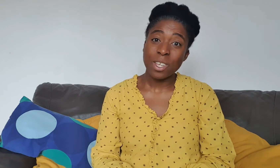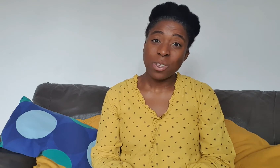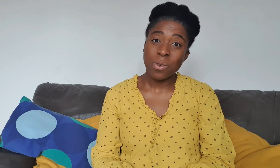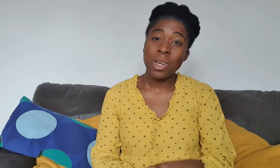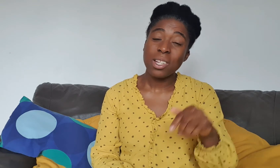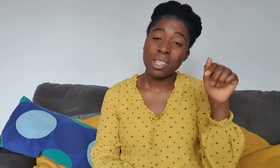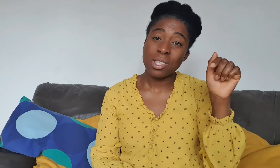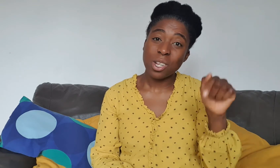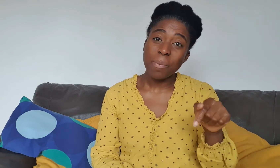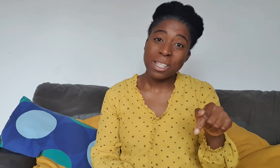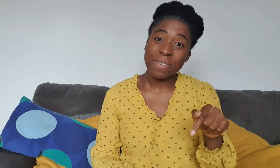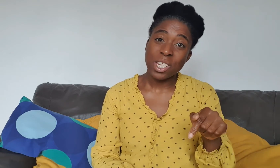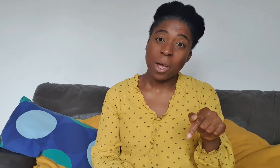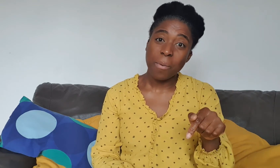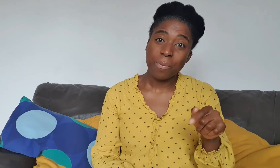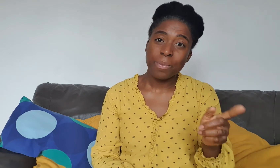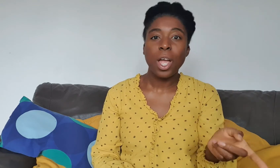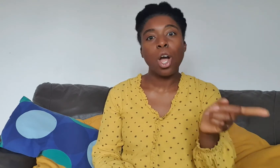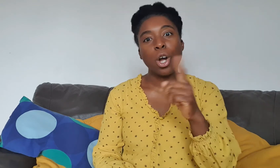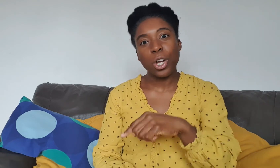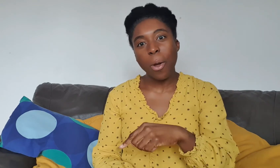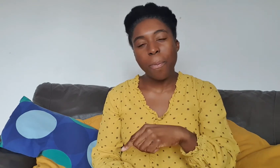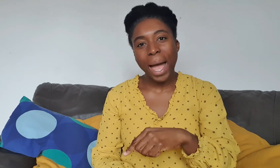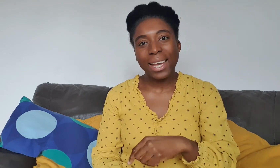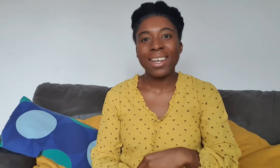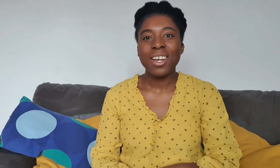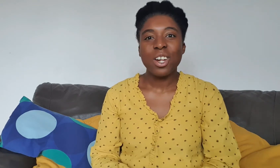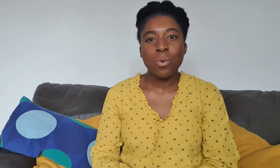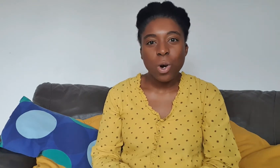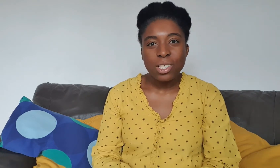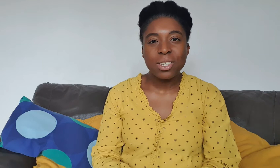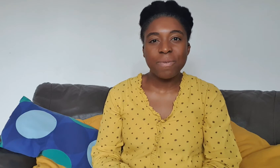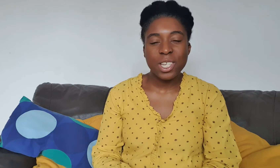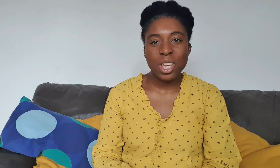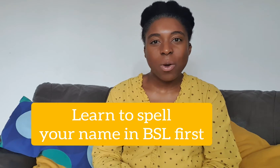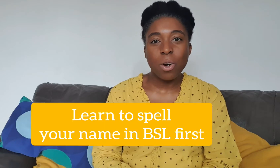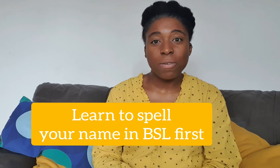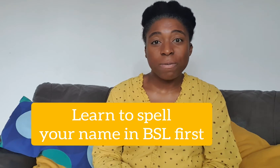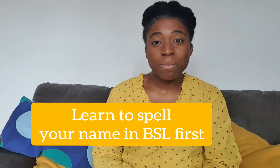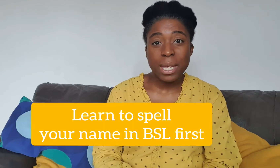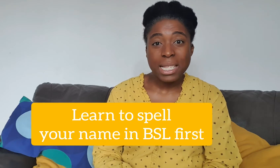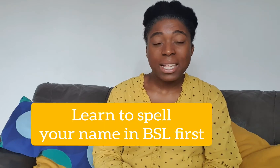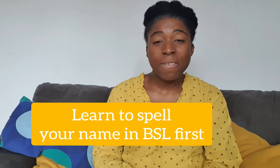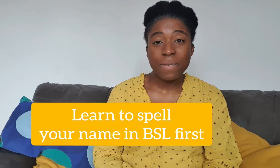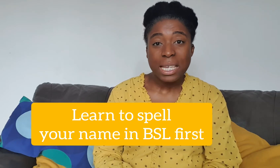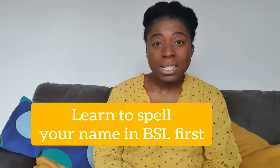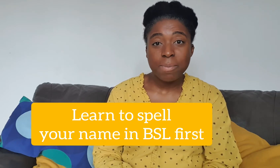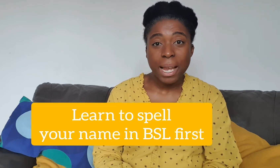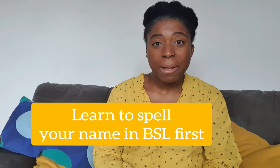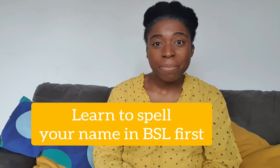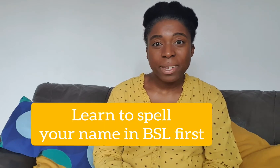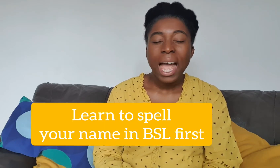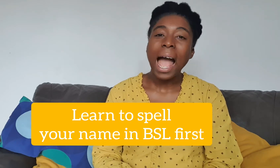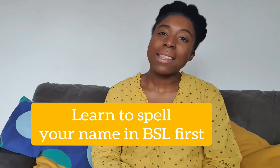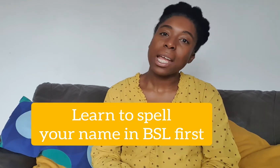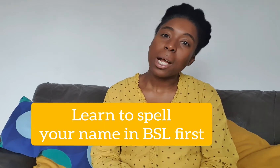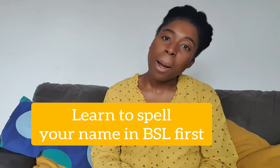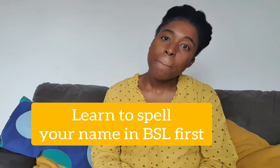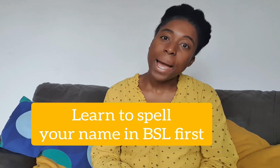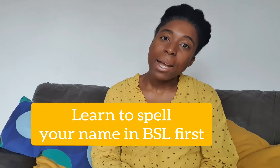you to stop this video, go back, watch the video on BSL finger spelling, and then come back